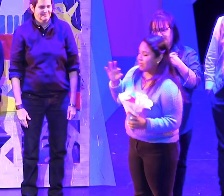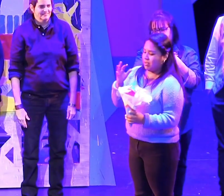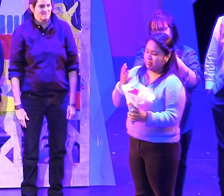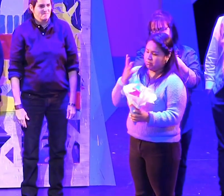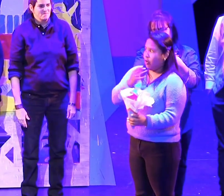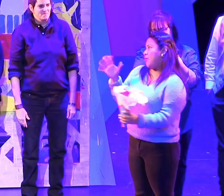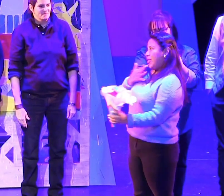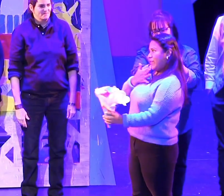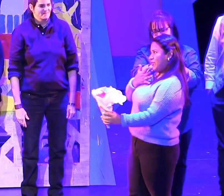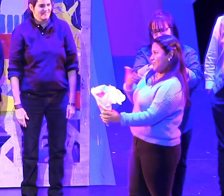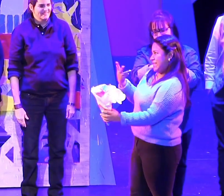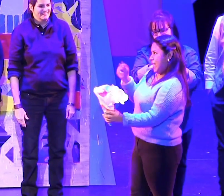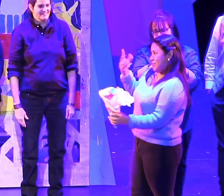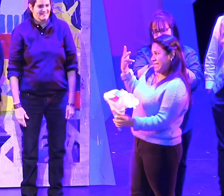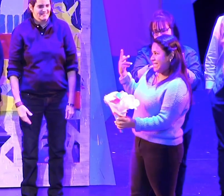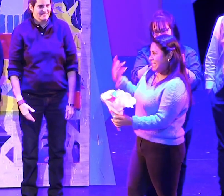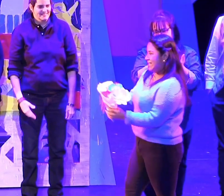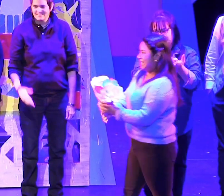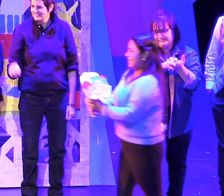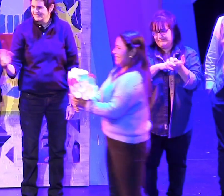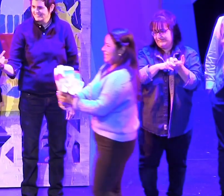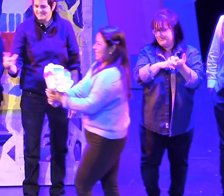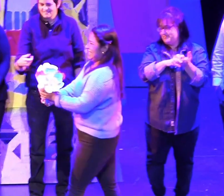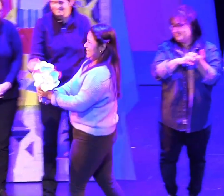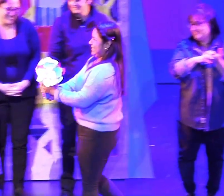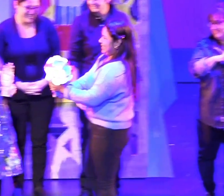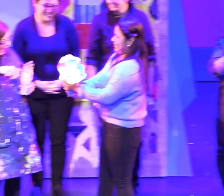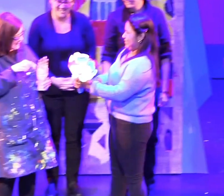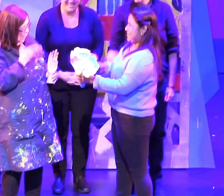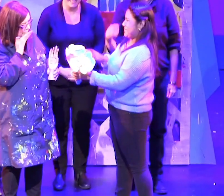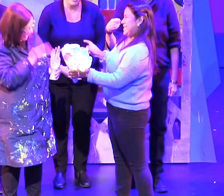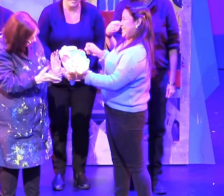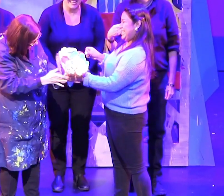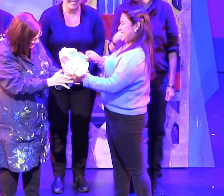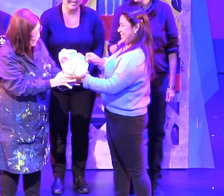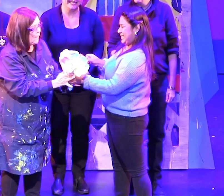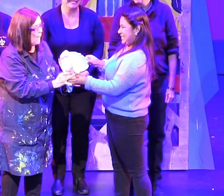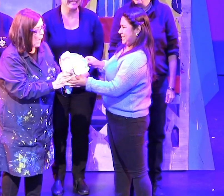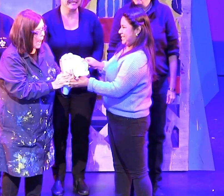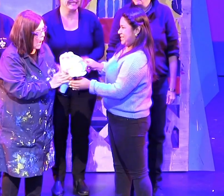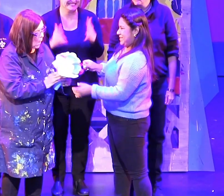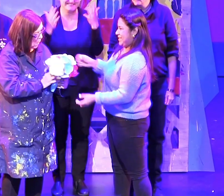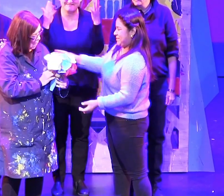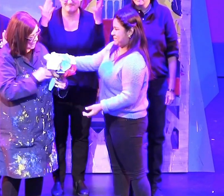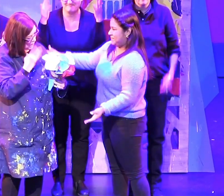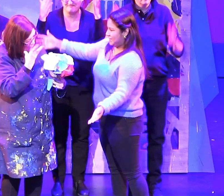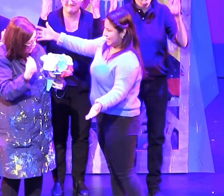These are gifts from the cast. We made these together, and we really wanted to just thank you for working with